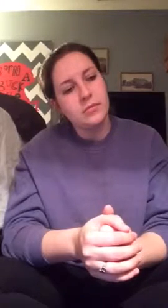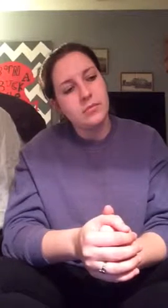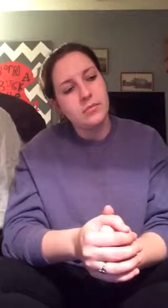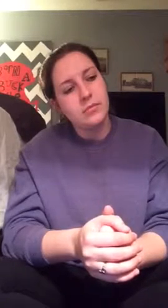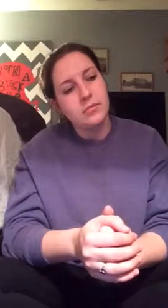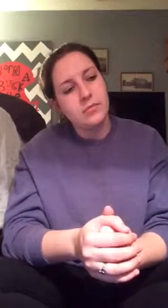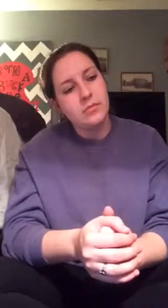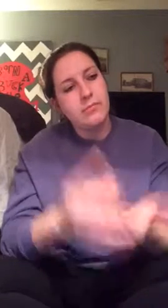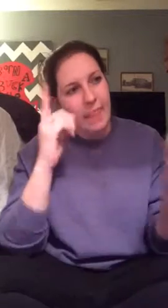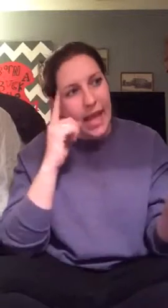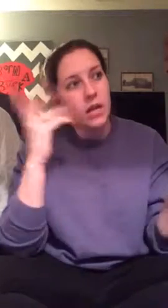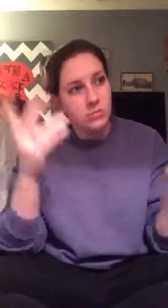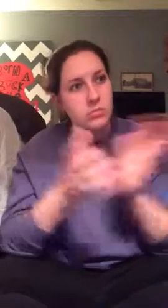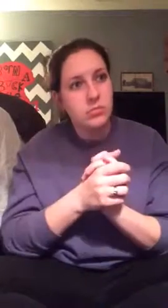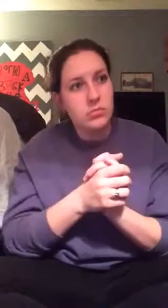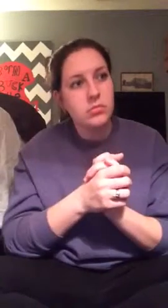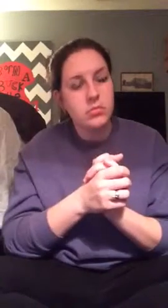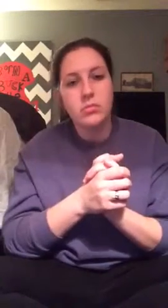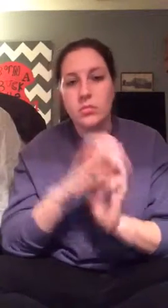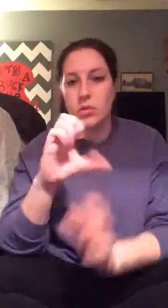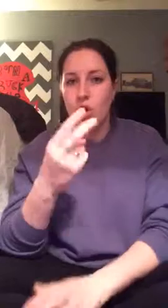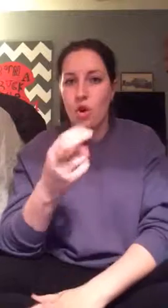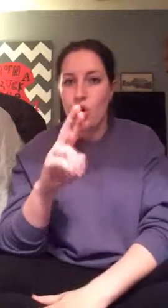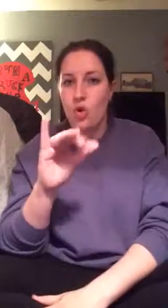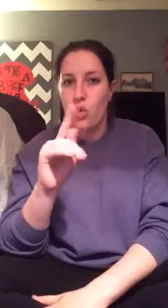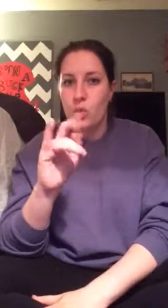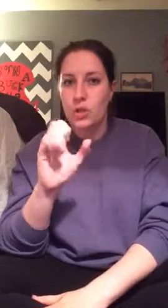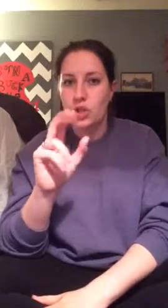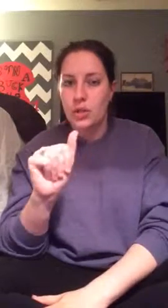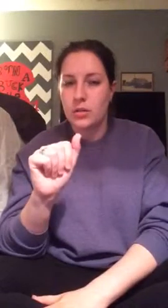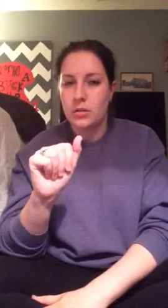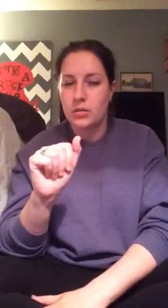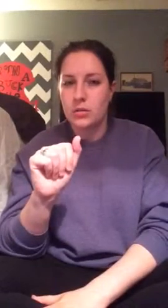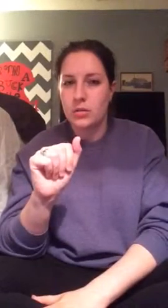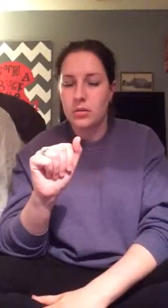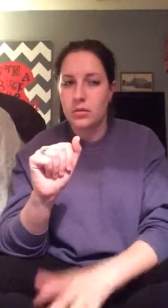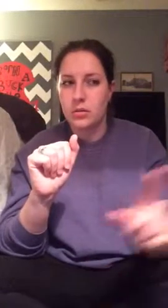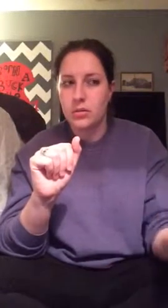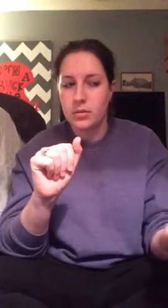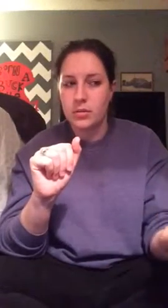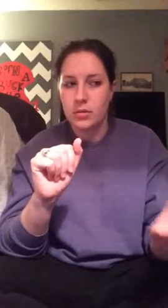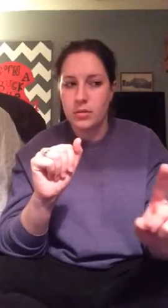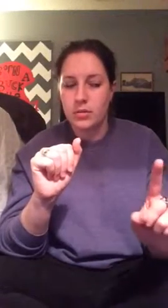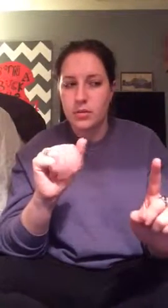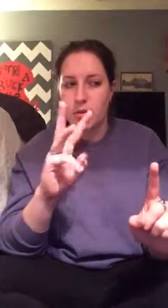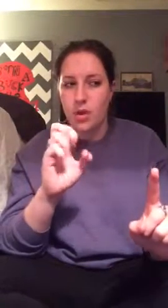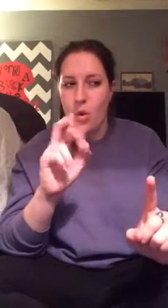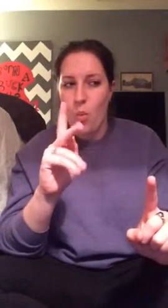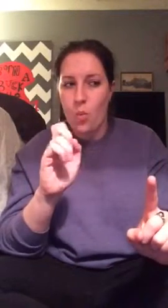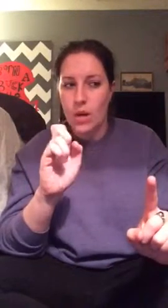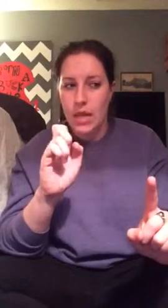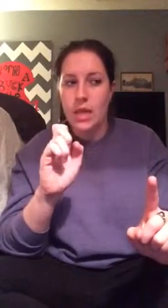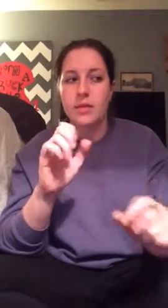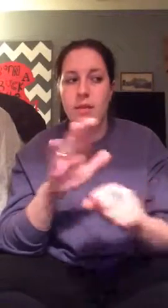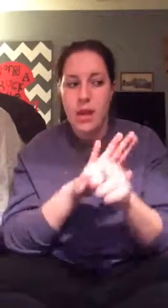Think. Christian. It's the signal from Wernicke's area. It's a series